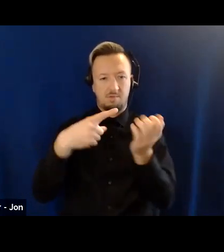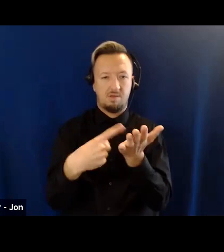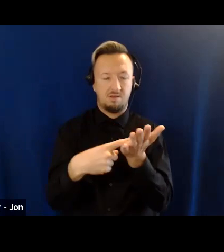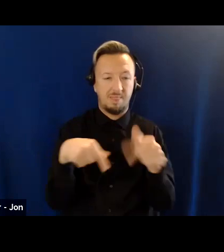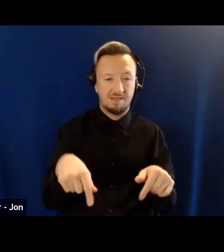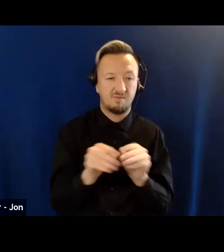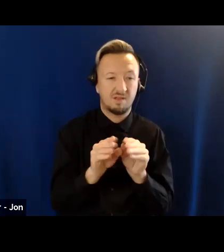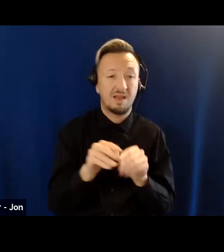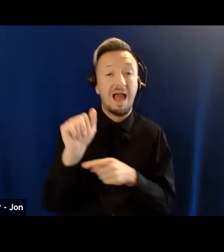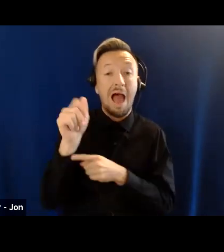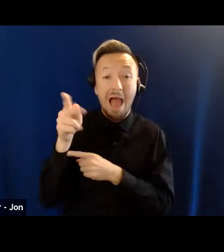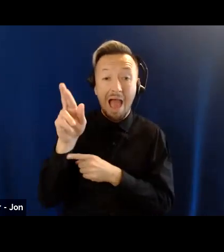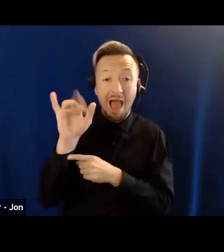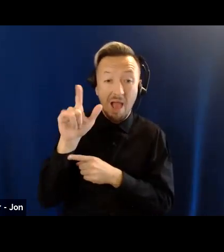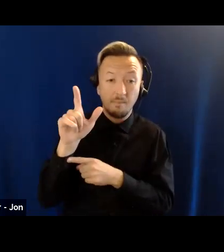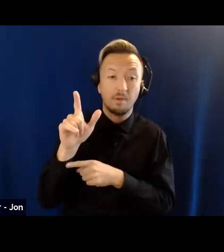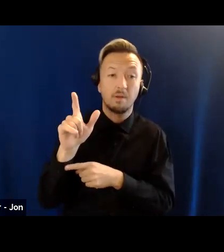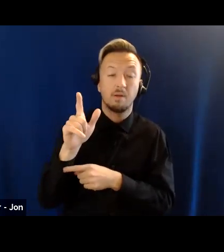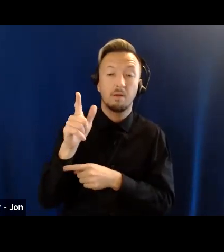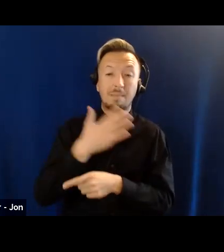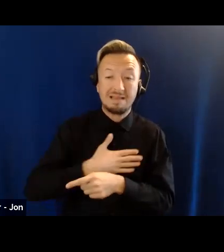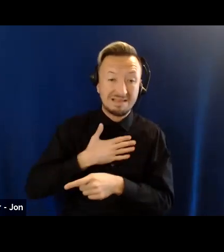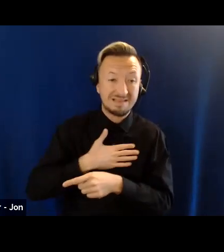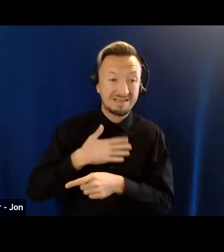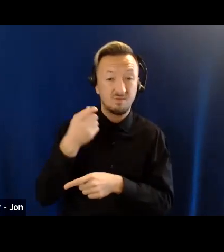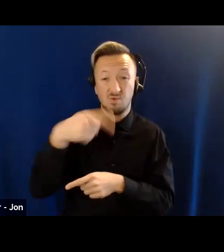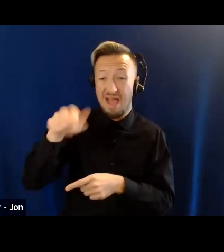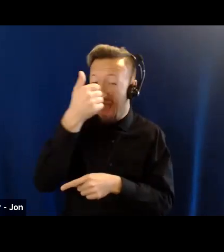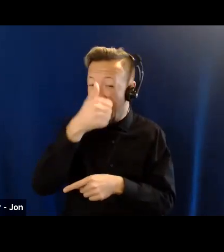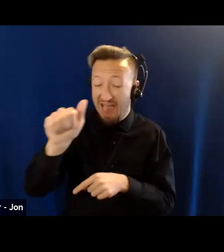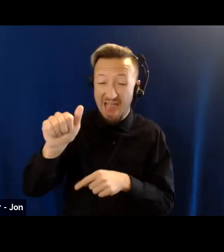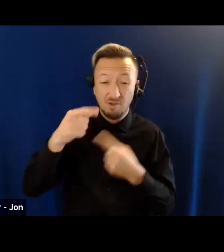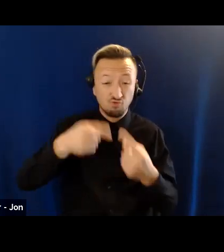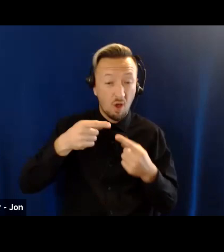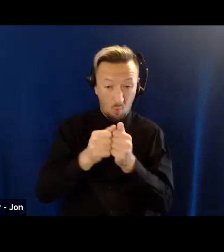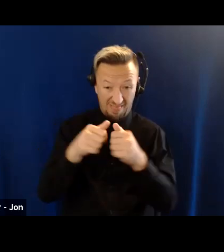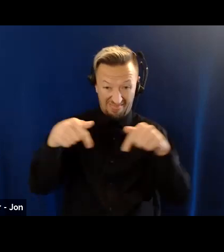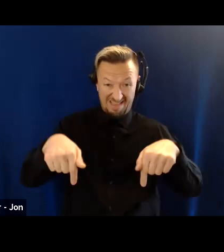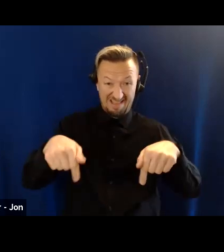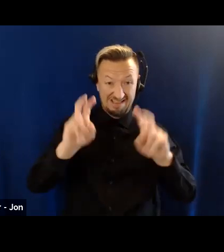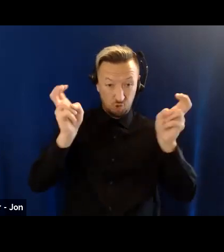please make sure, and all of you that are having any type of similar issue, email us at